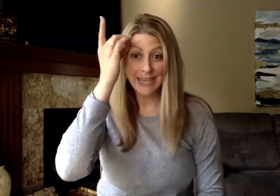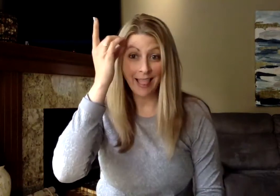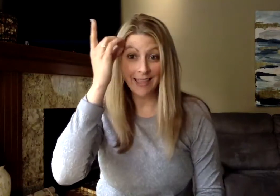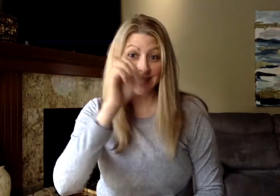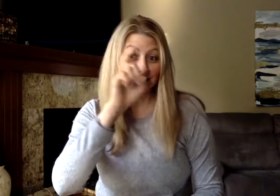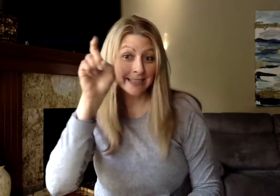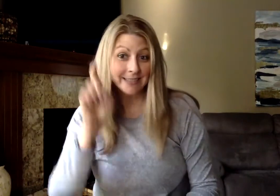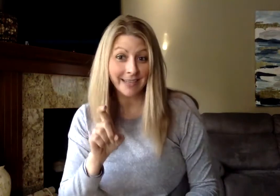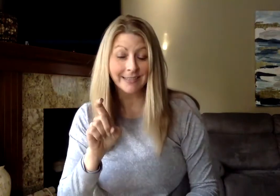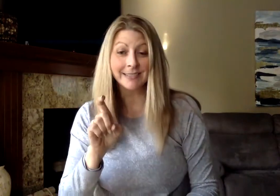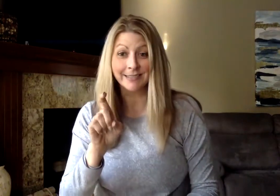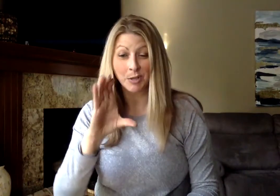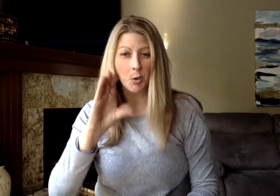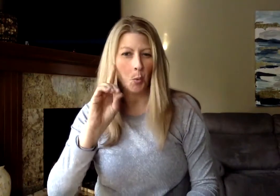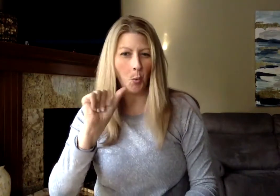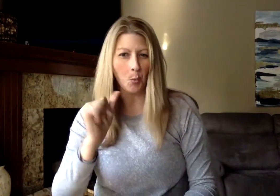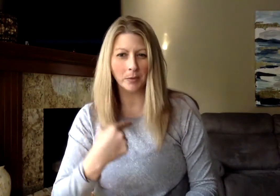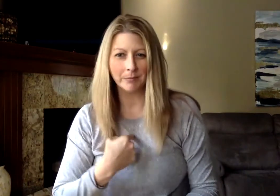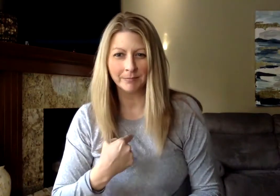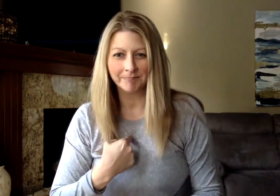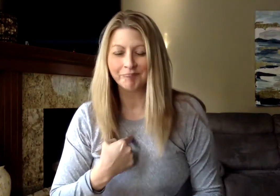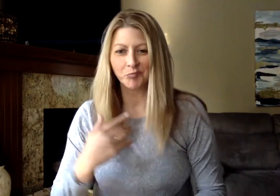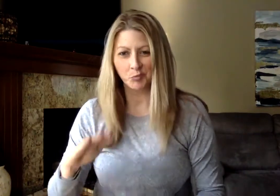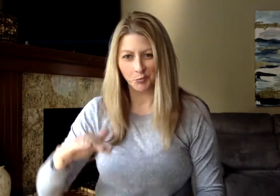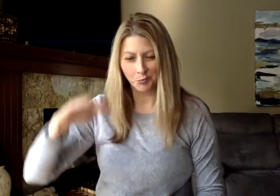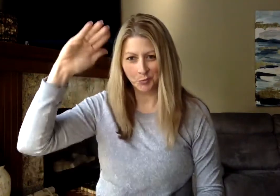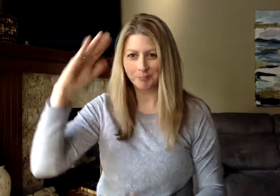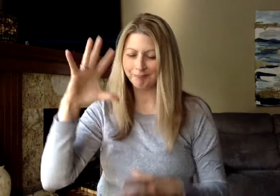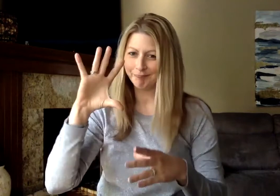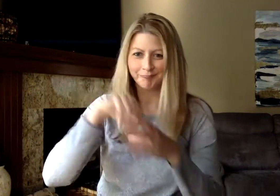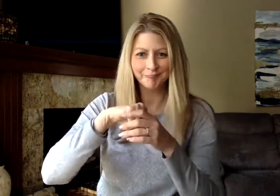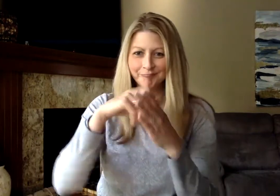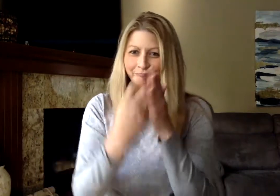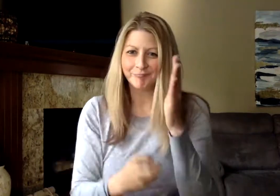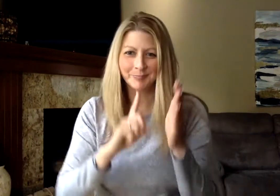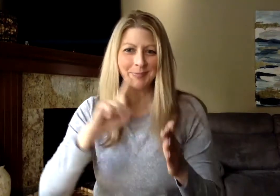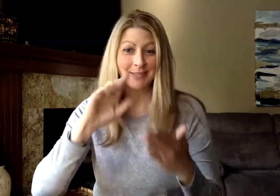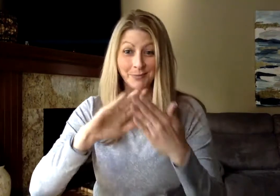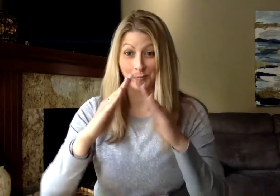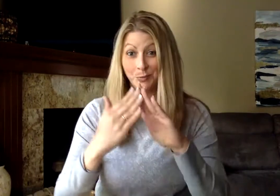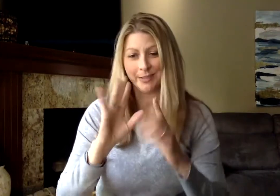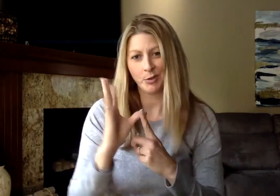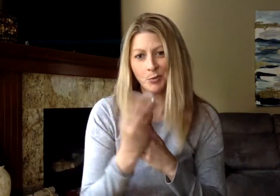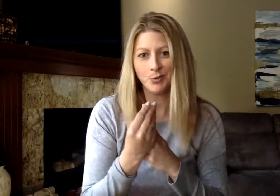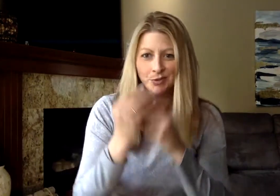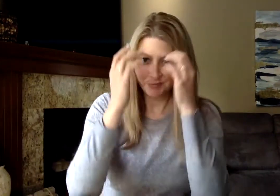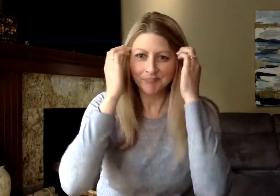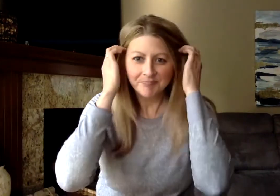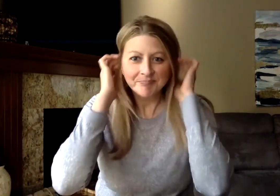I grew up in Dallas, Texas. I'm a CODA. I grew up very involved in the deaf community and